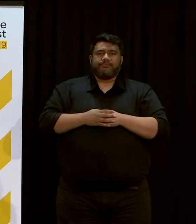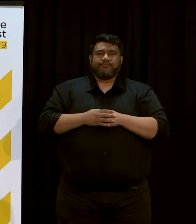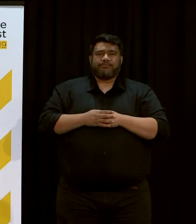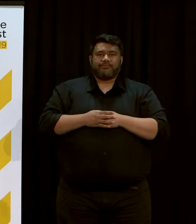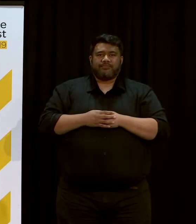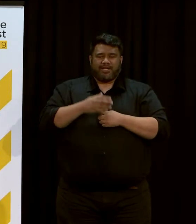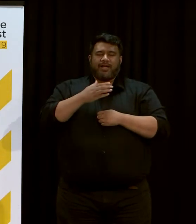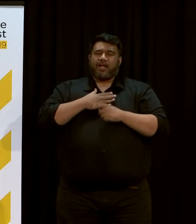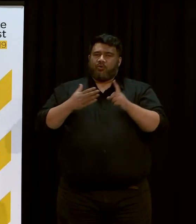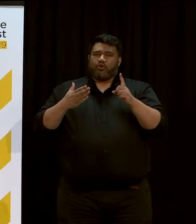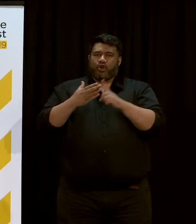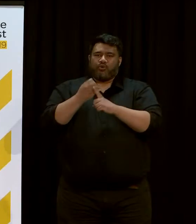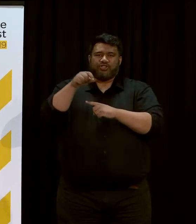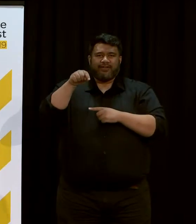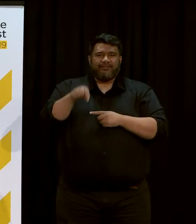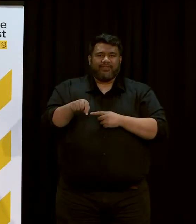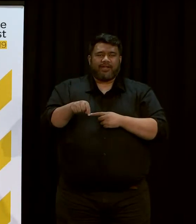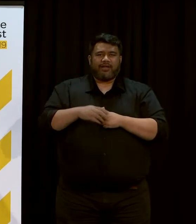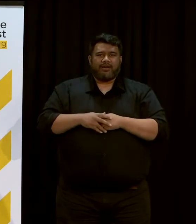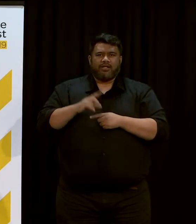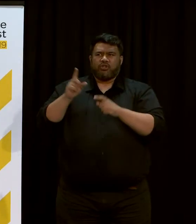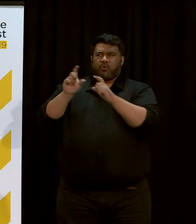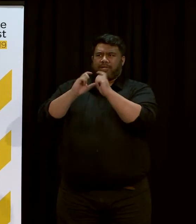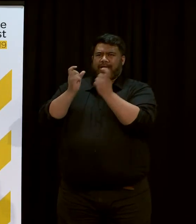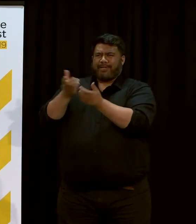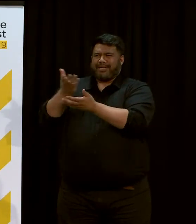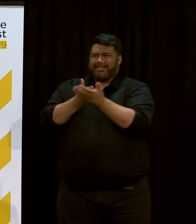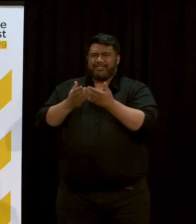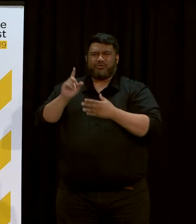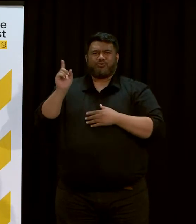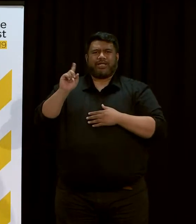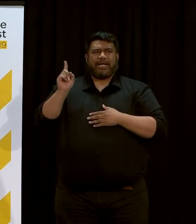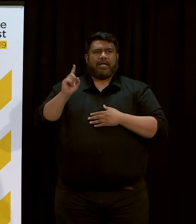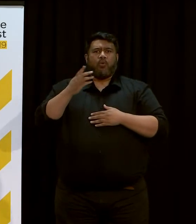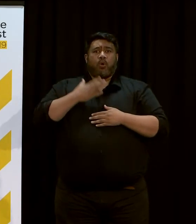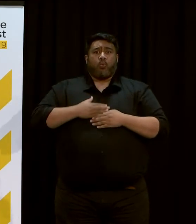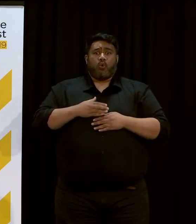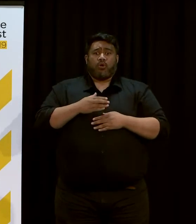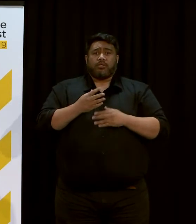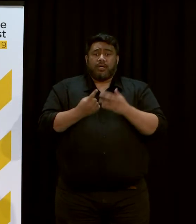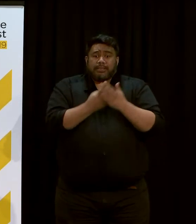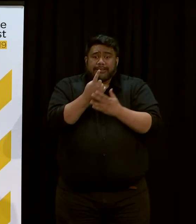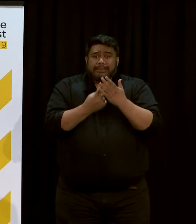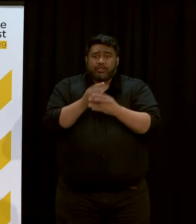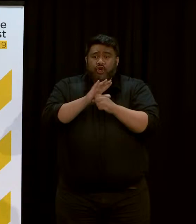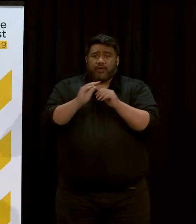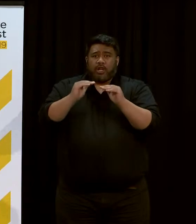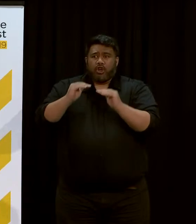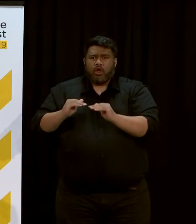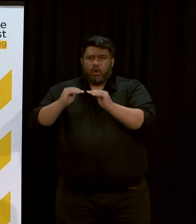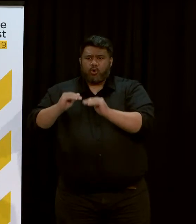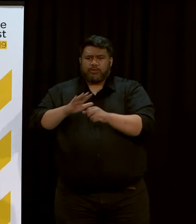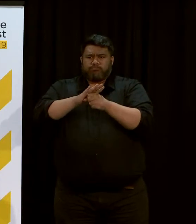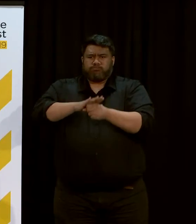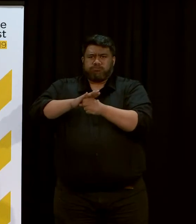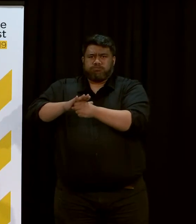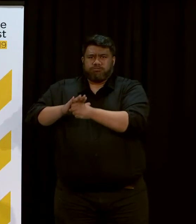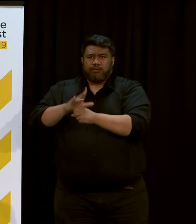today has been, how do we avoid a spike in case numbers and hospitalisations and protect